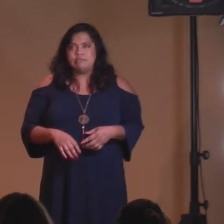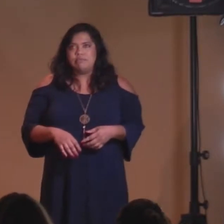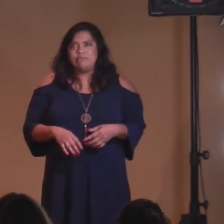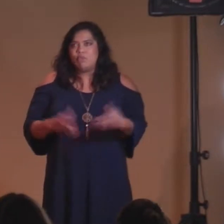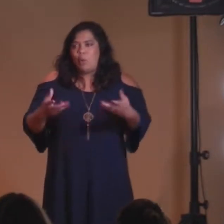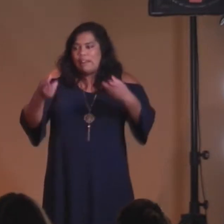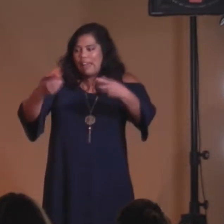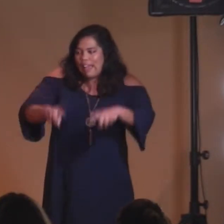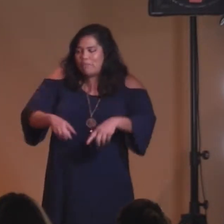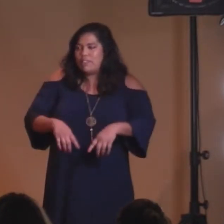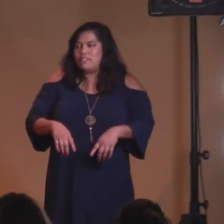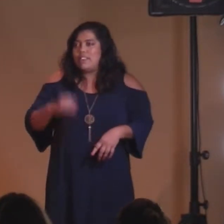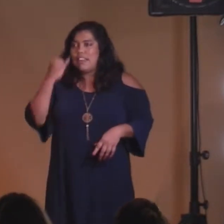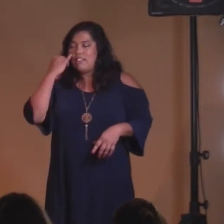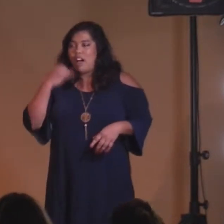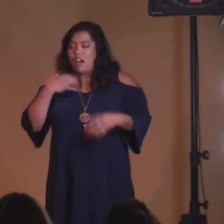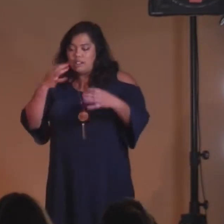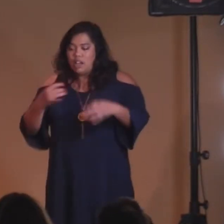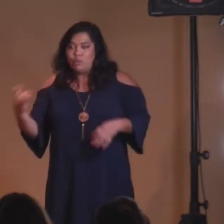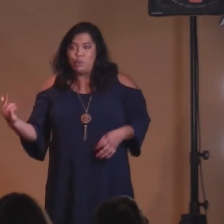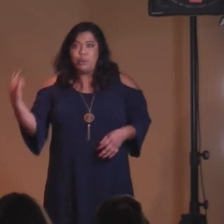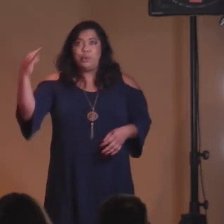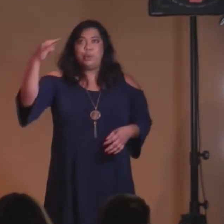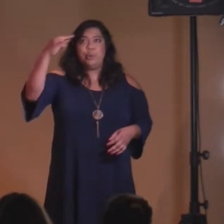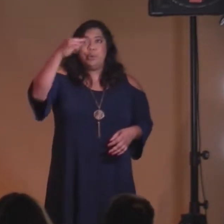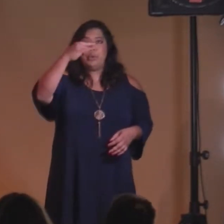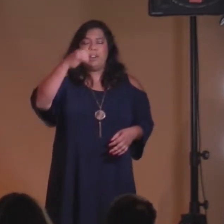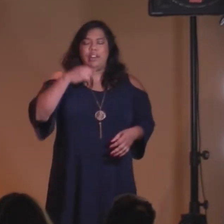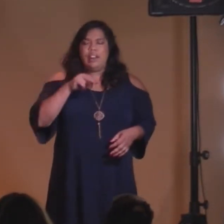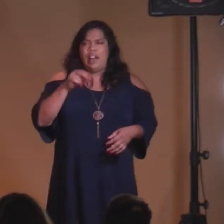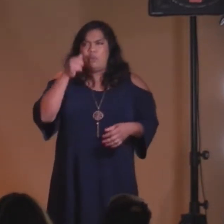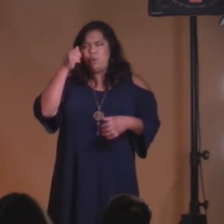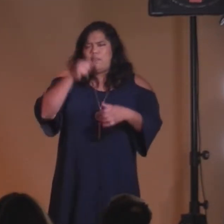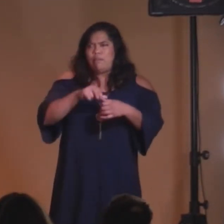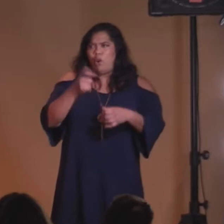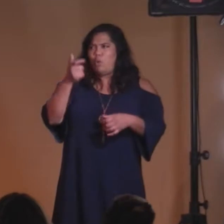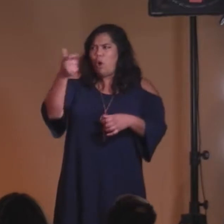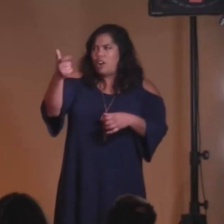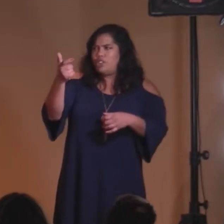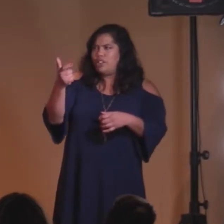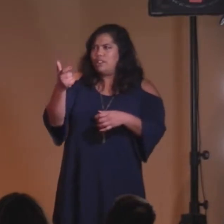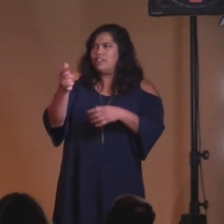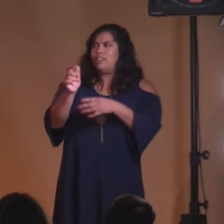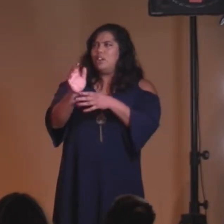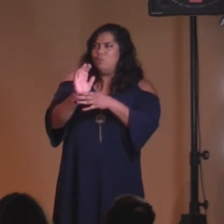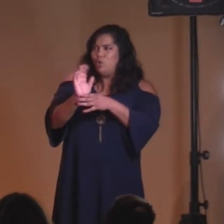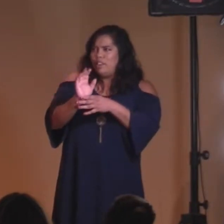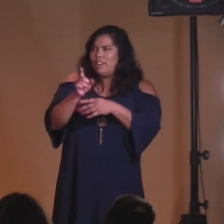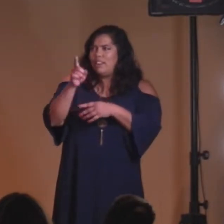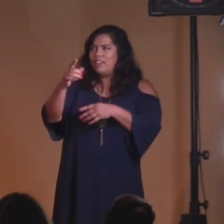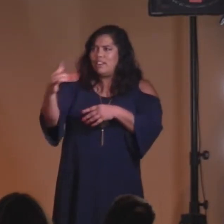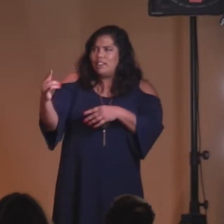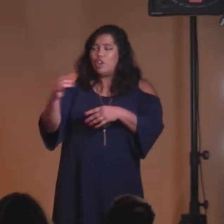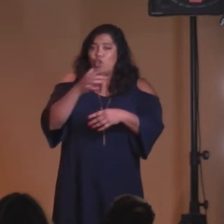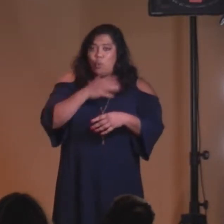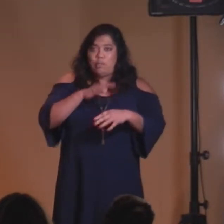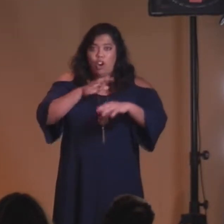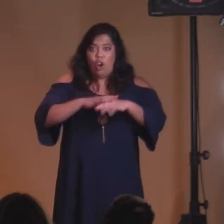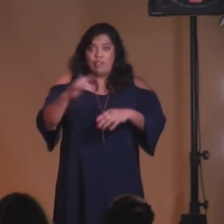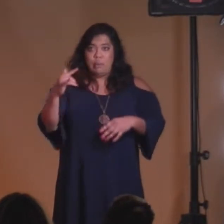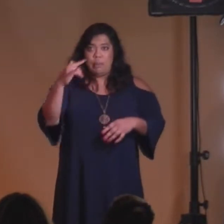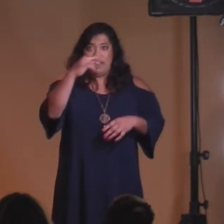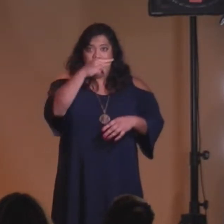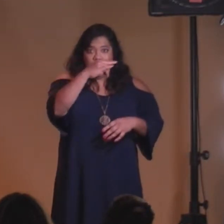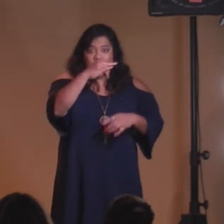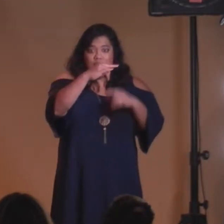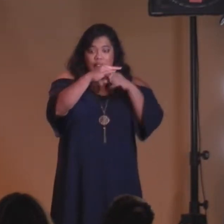don't remember what airline it was, but there were people on the plane, and the woman looks out the window, and fire starts coming out of the engine. So she starts texting